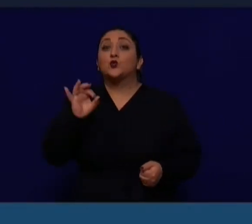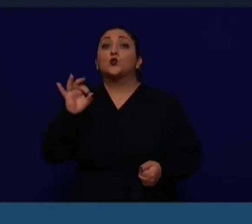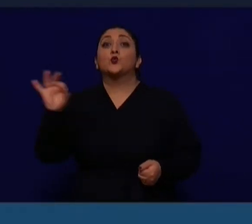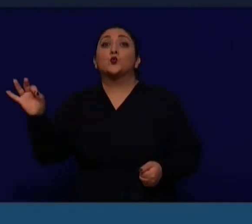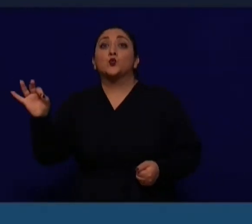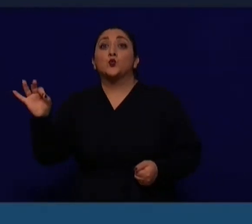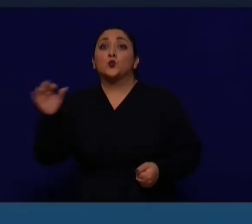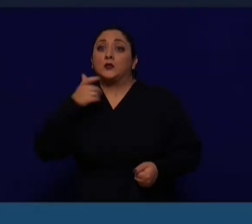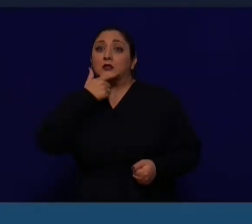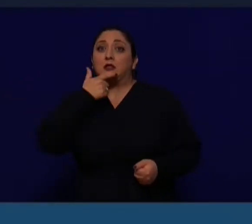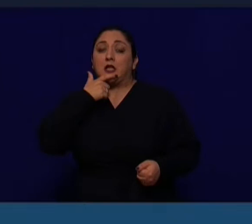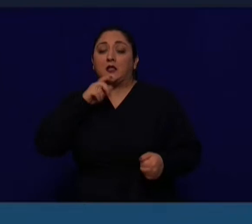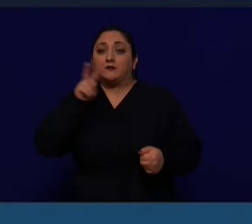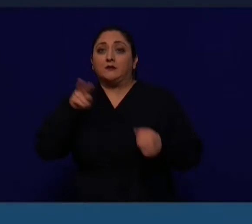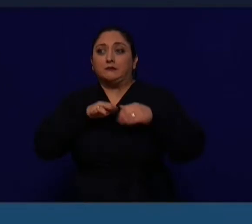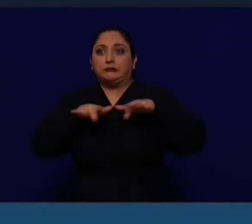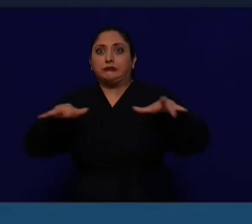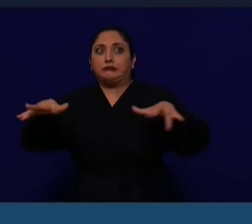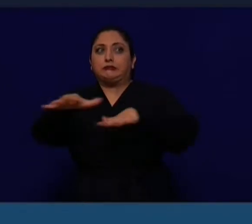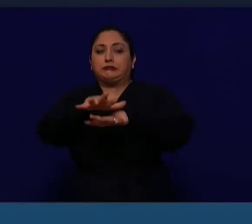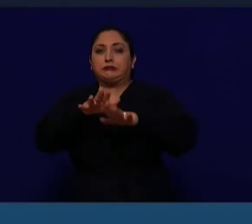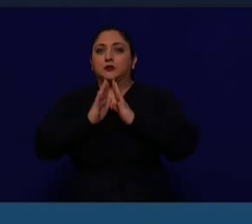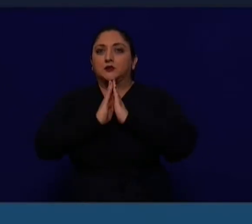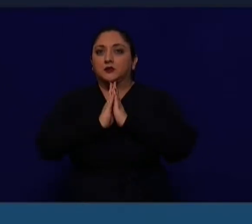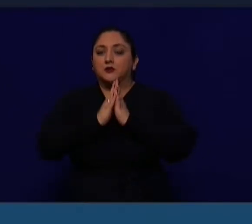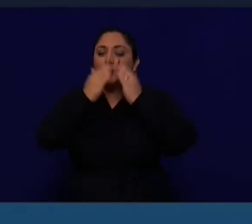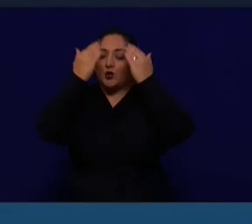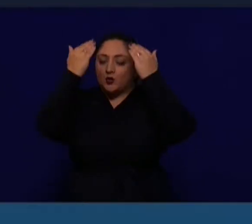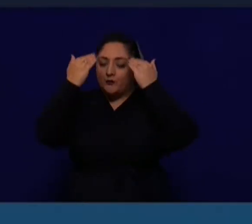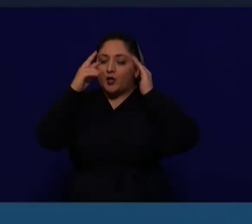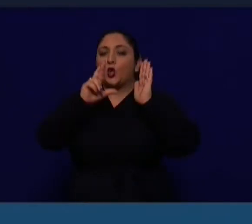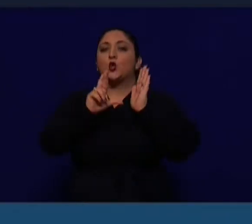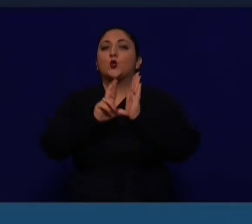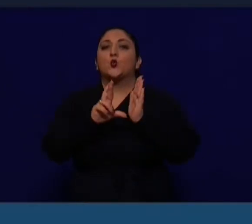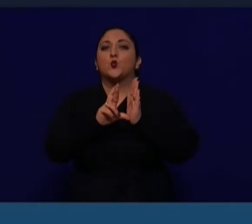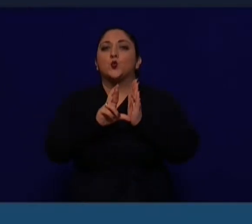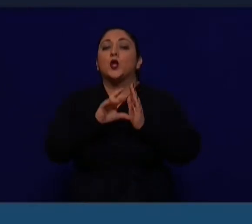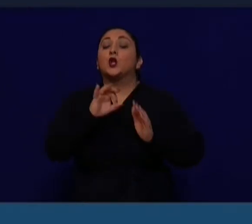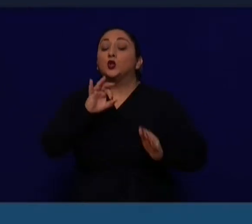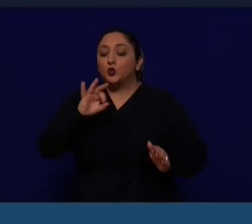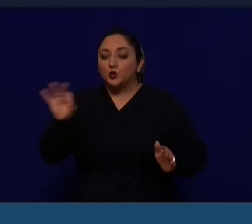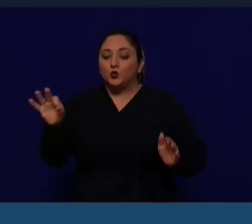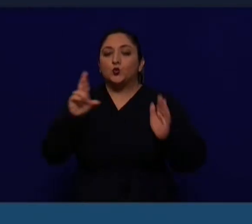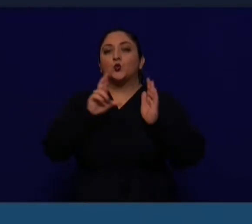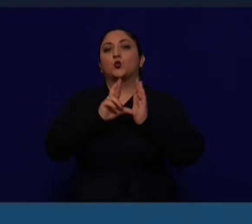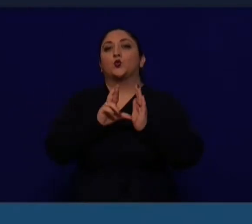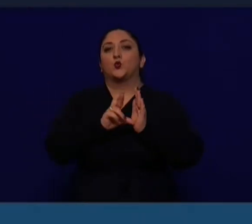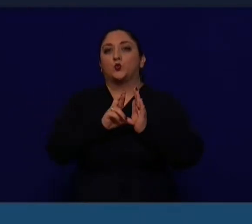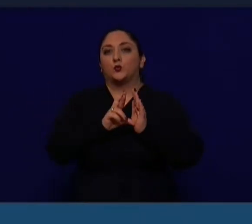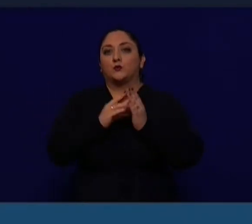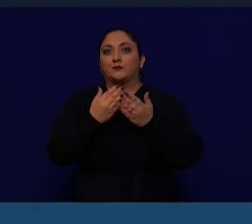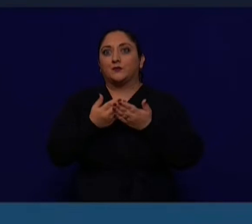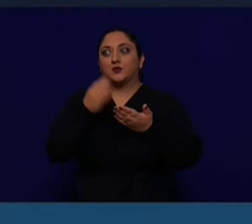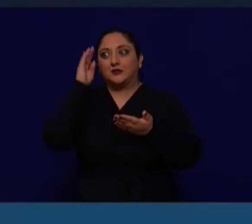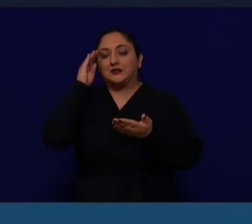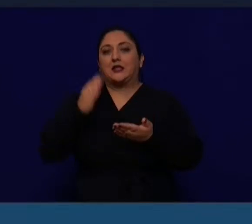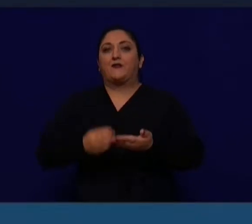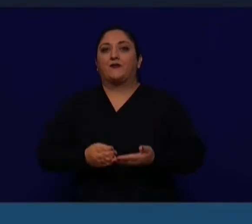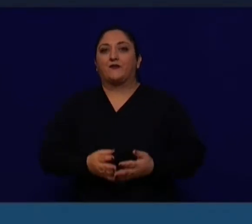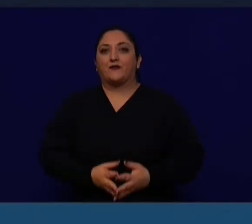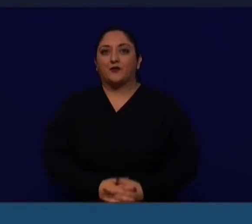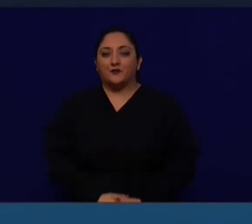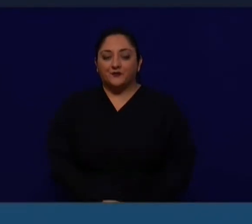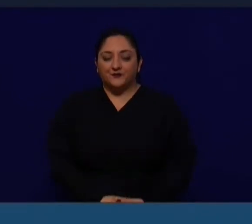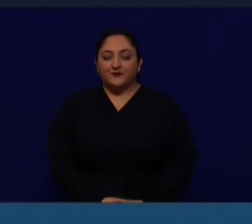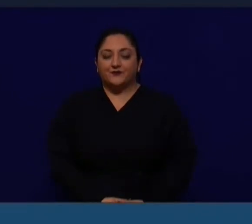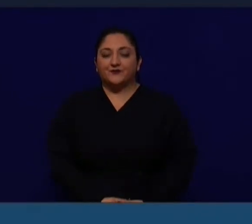adhere to the measures that we have in place and also take all preventive precautions in order to keep ourselves safe. Thank you.